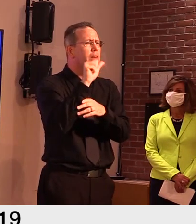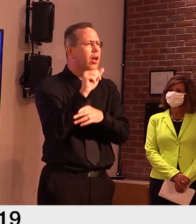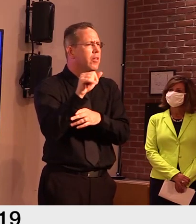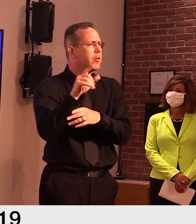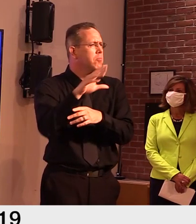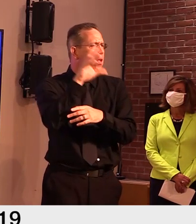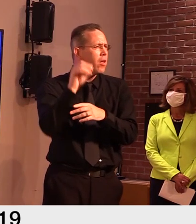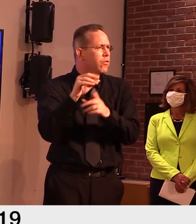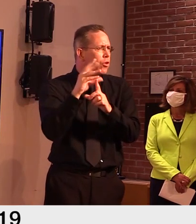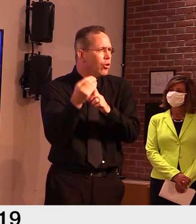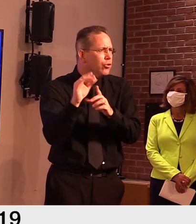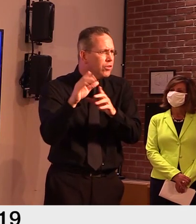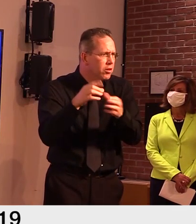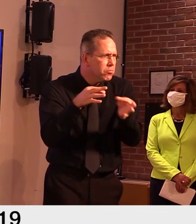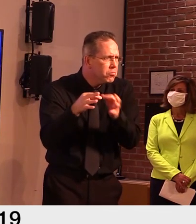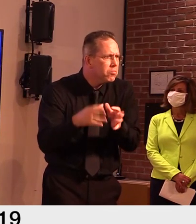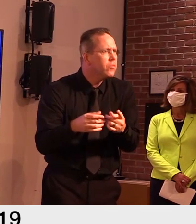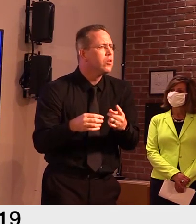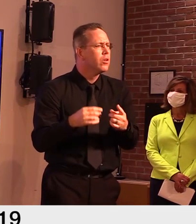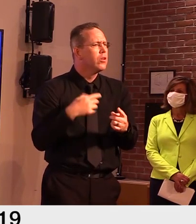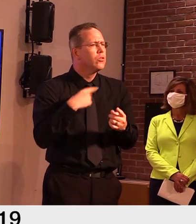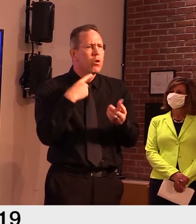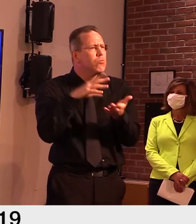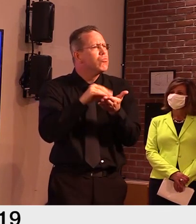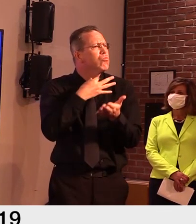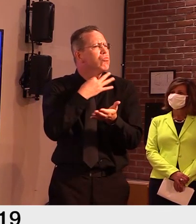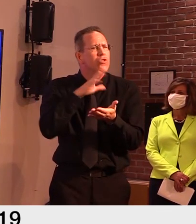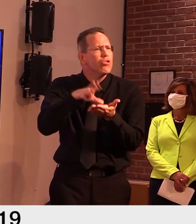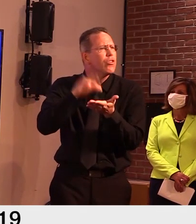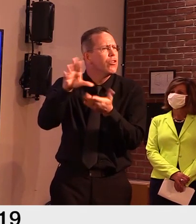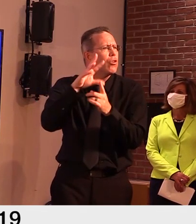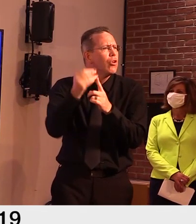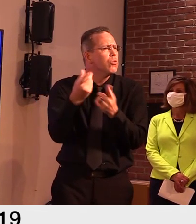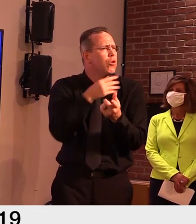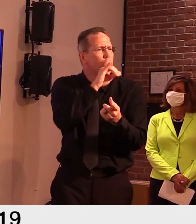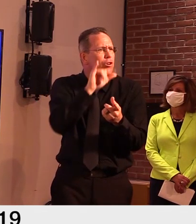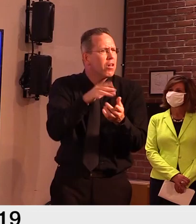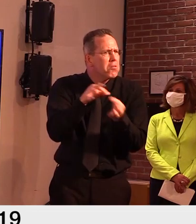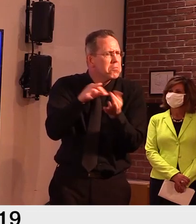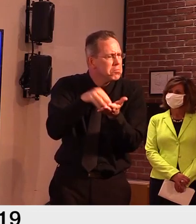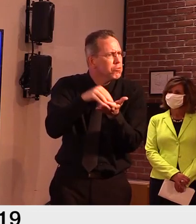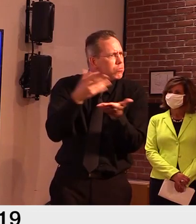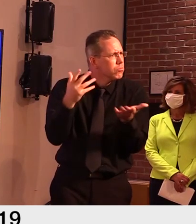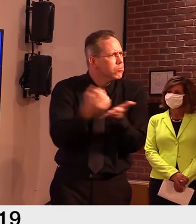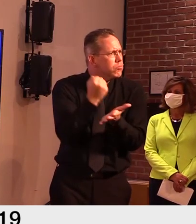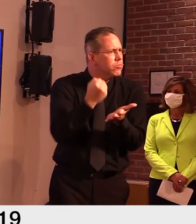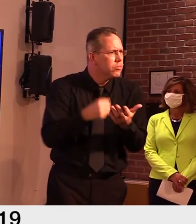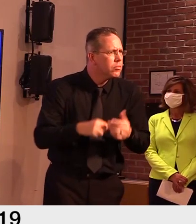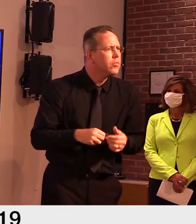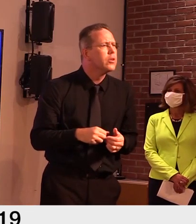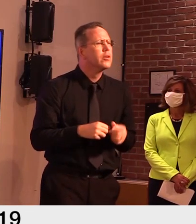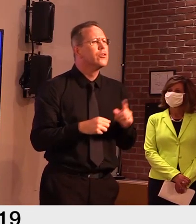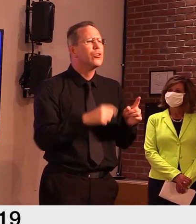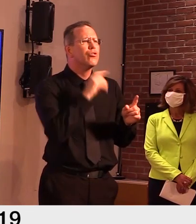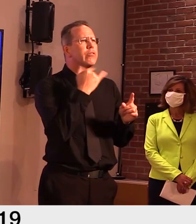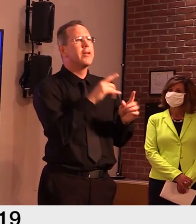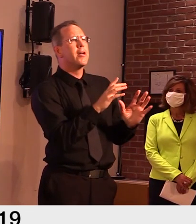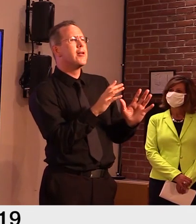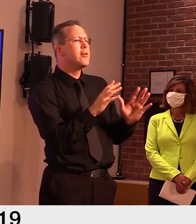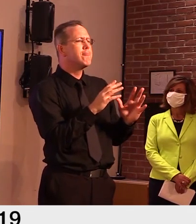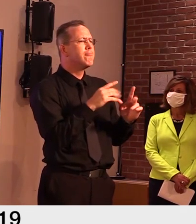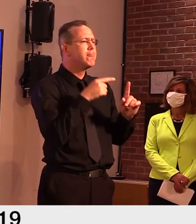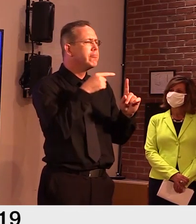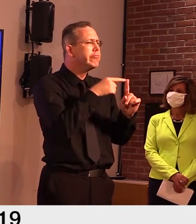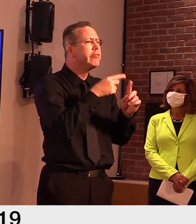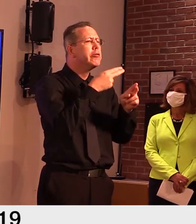understanding what Cinco de Mayo, Ramadan, what all of these other observances are, and what they really mean to